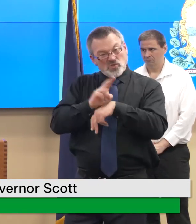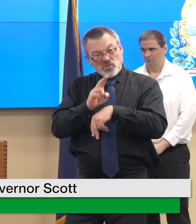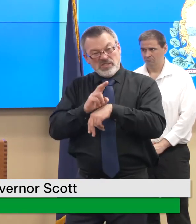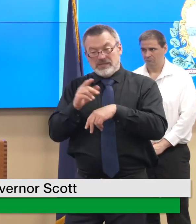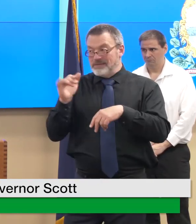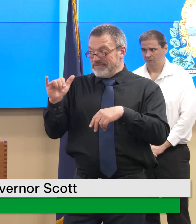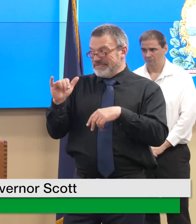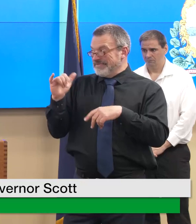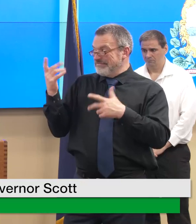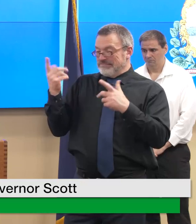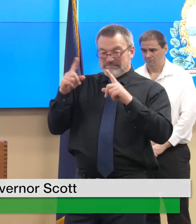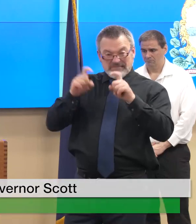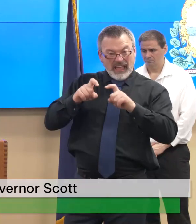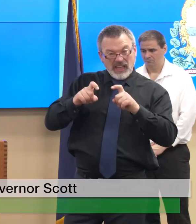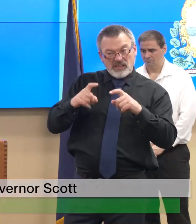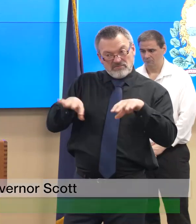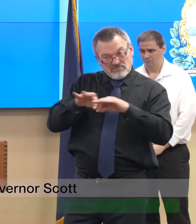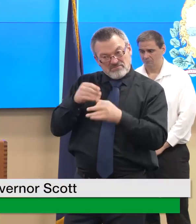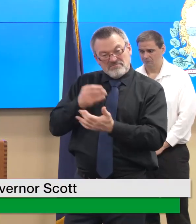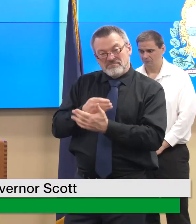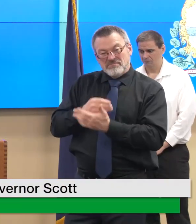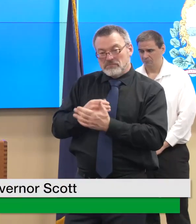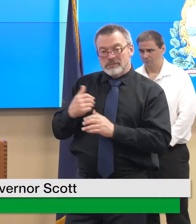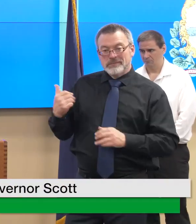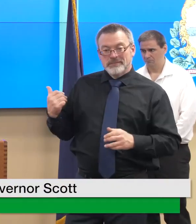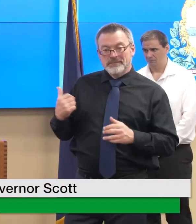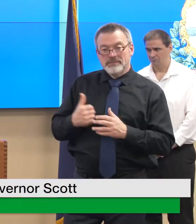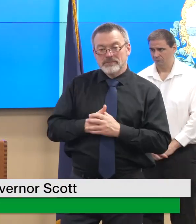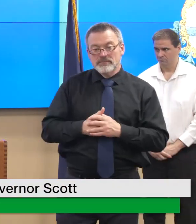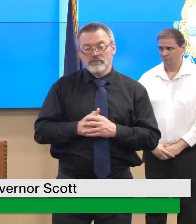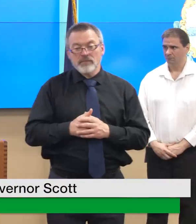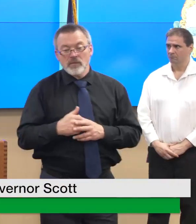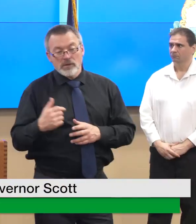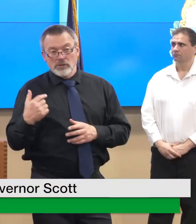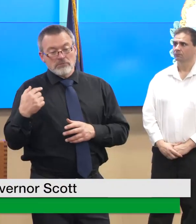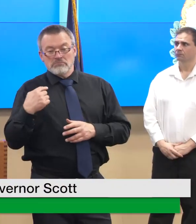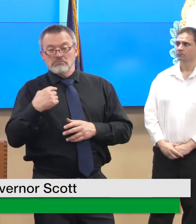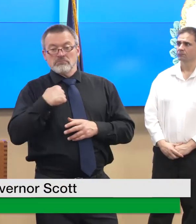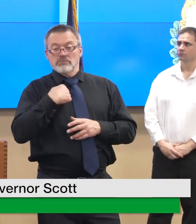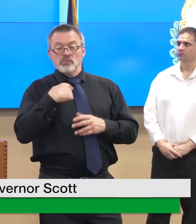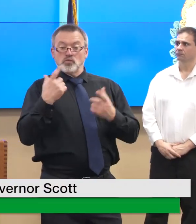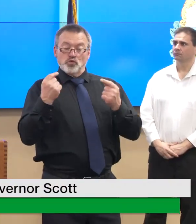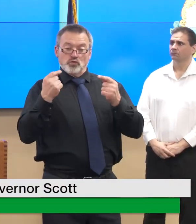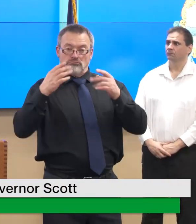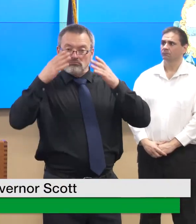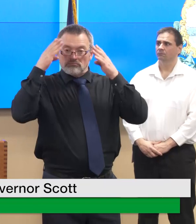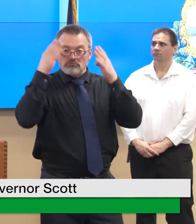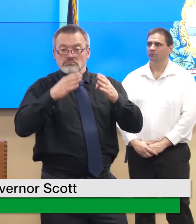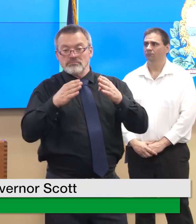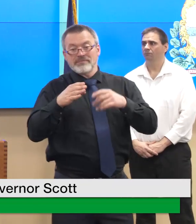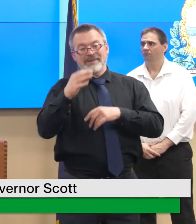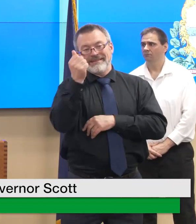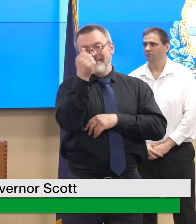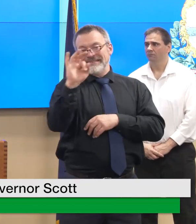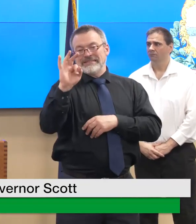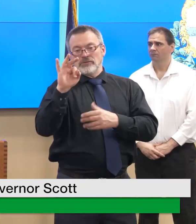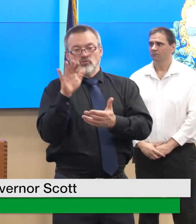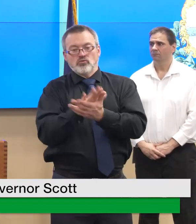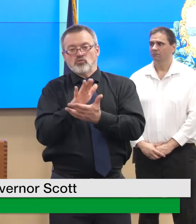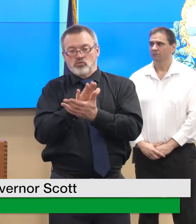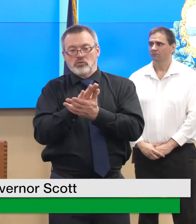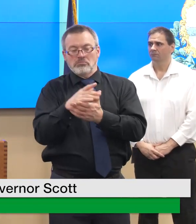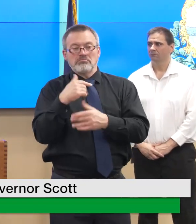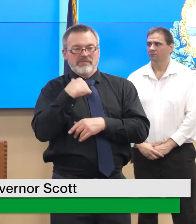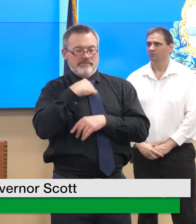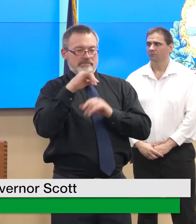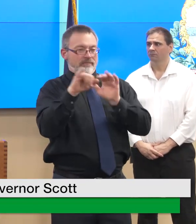type of thing? Our focus right now is on the approximately 19 schools that we identified in the, with